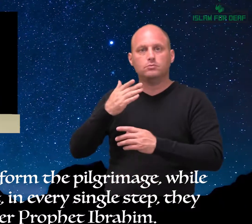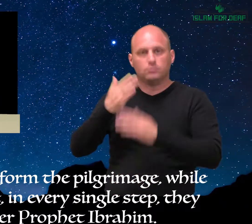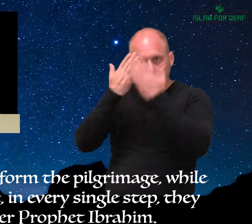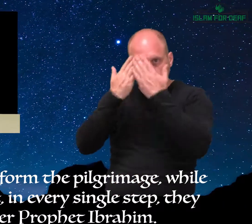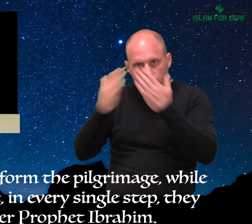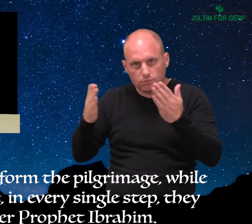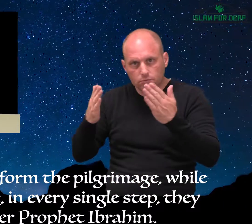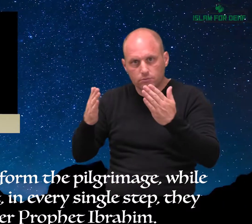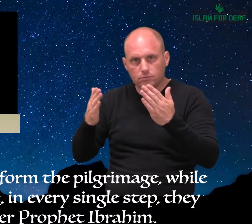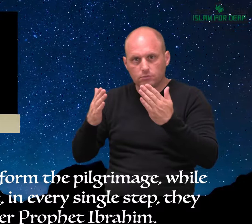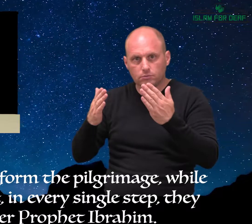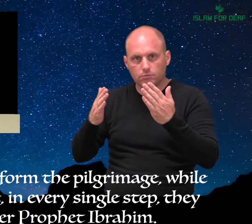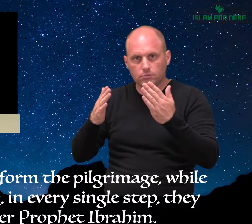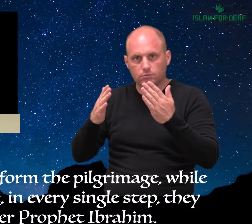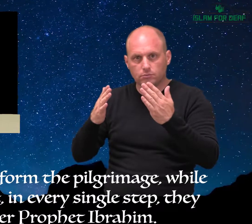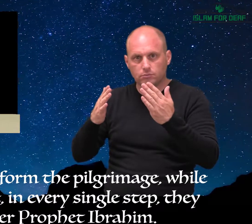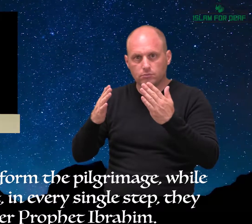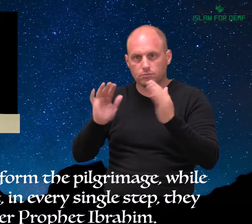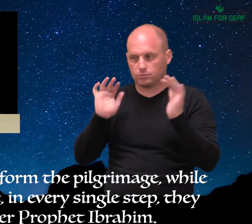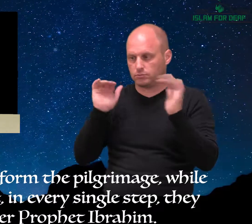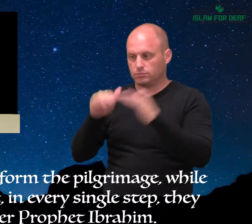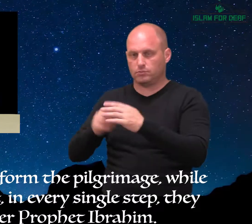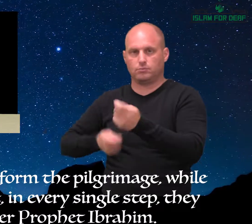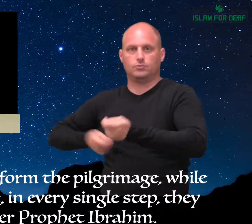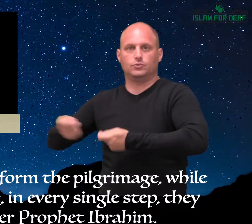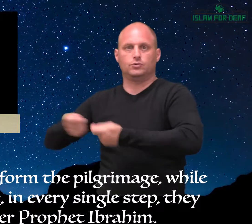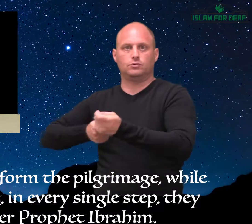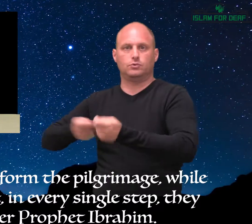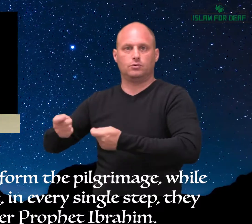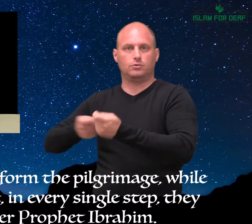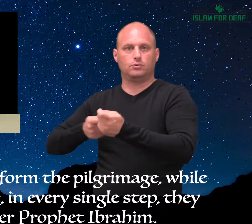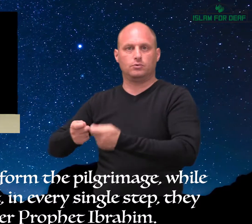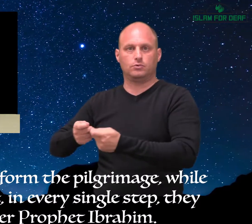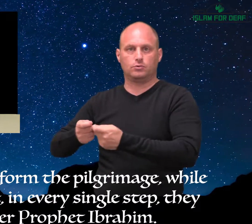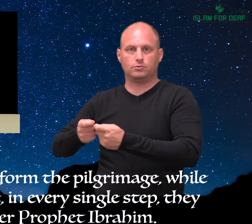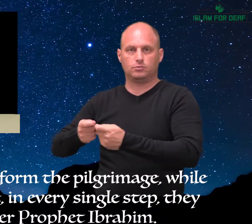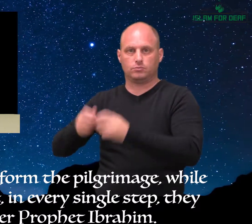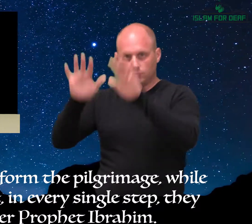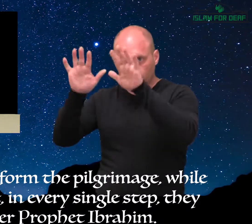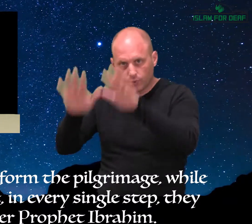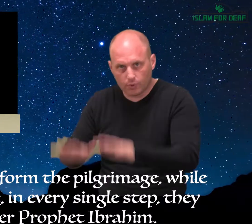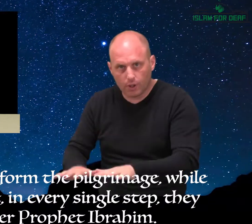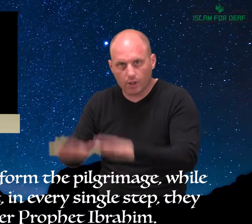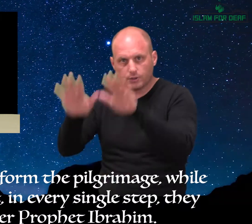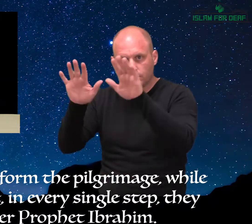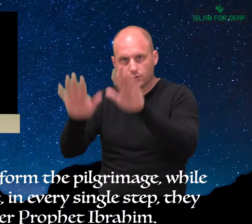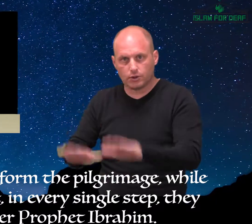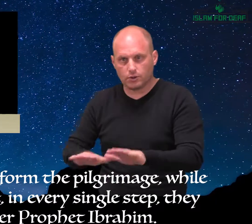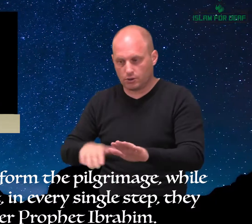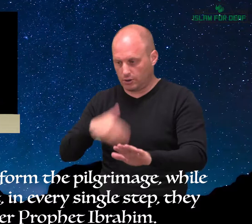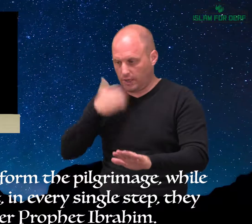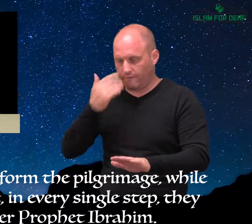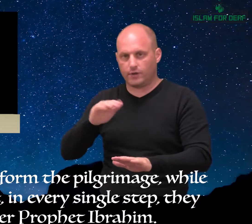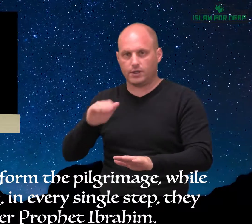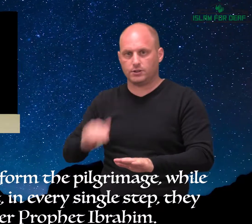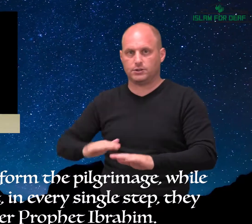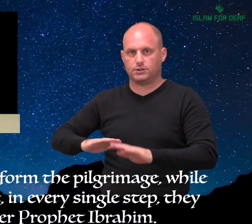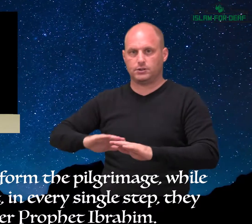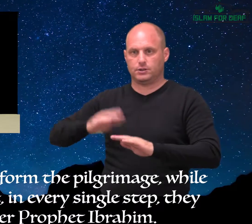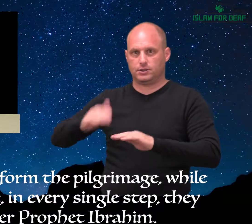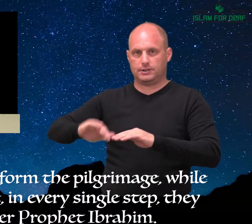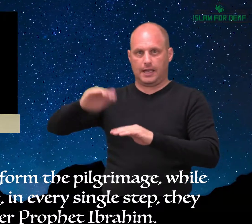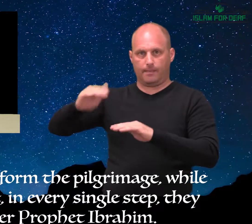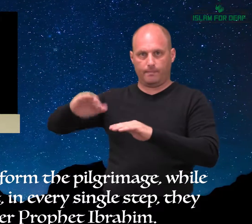pilgrimage, or conducting the rituals of the pilgrimage, on every single step, they